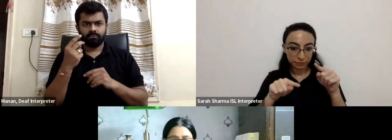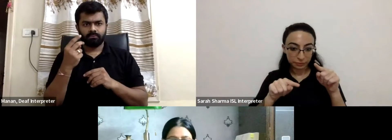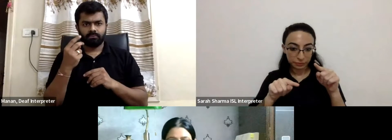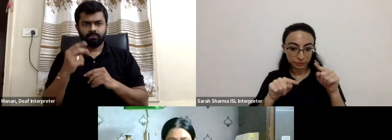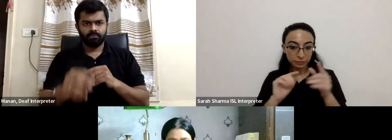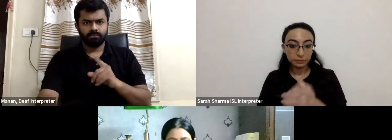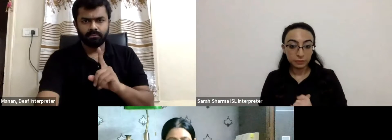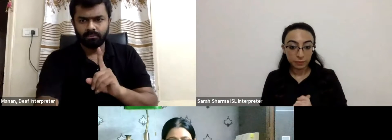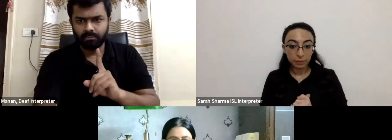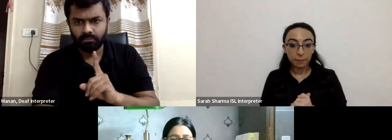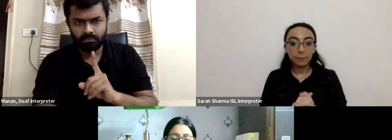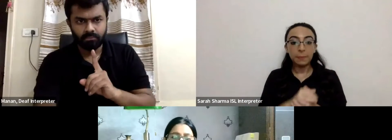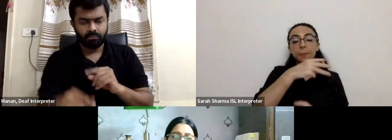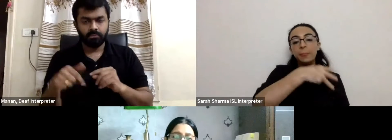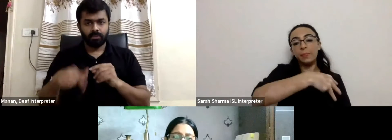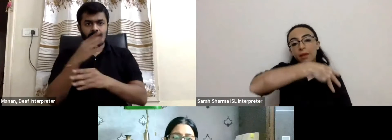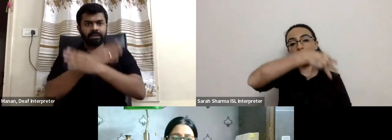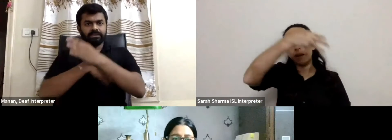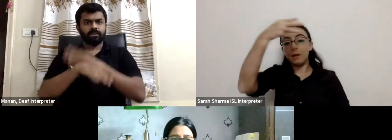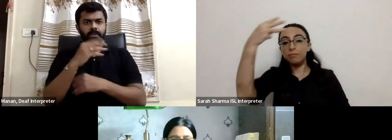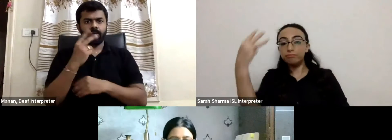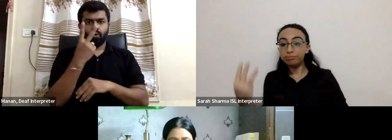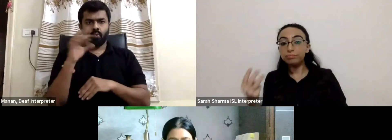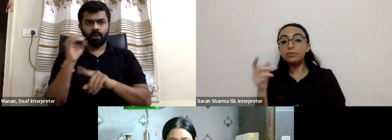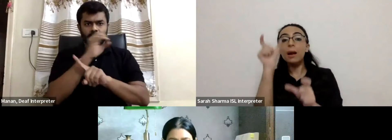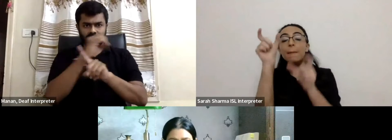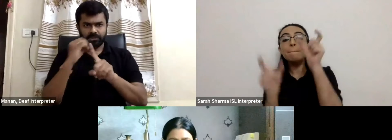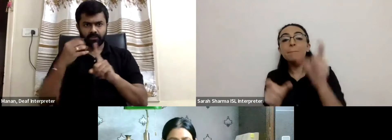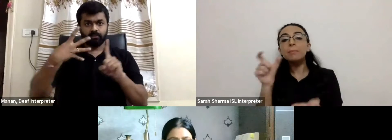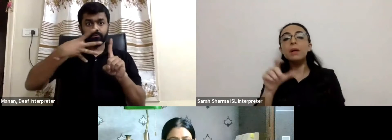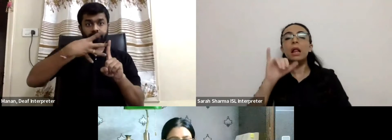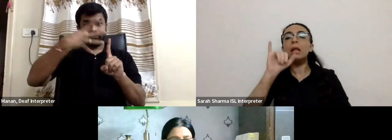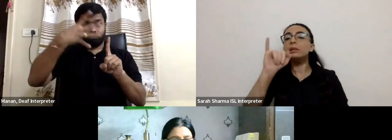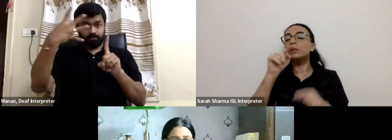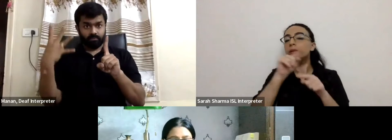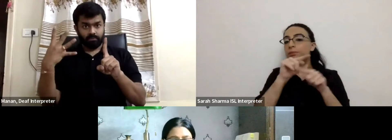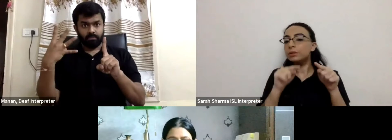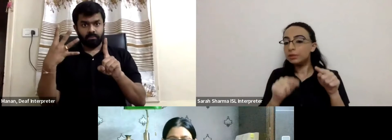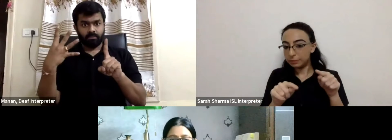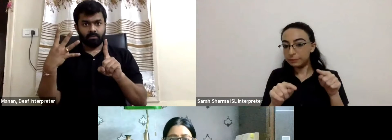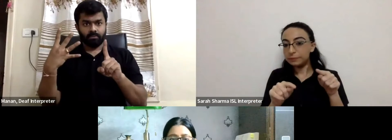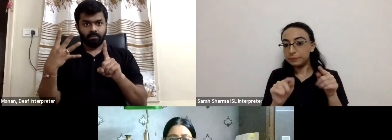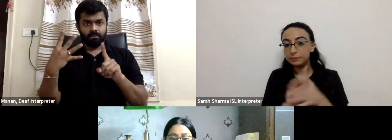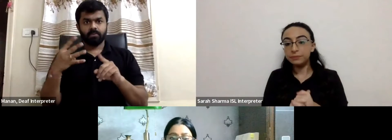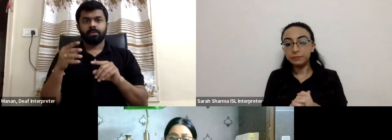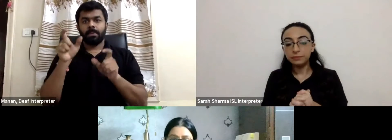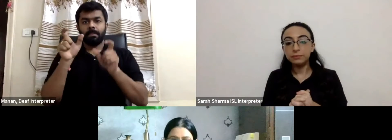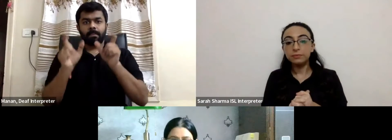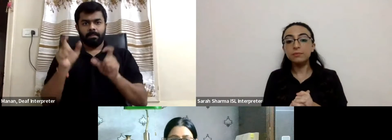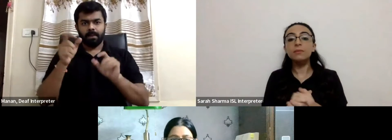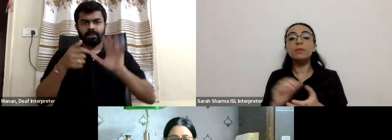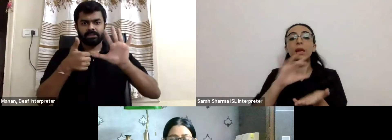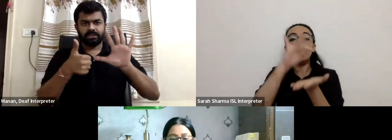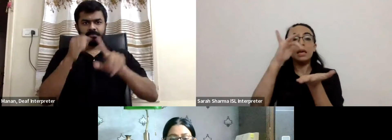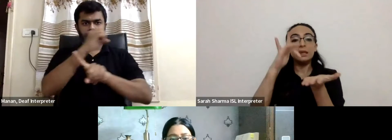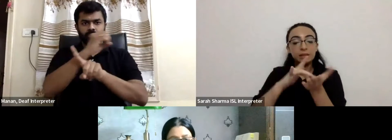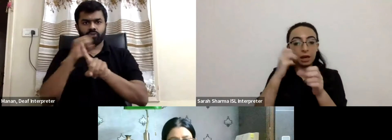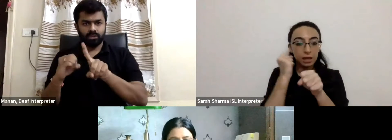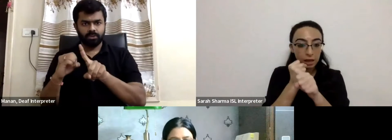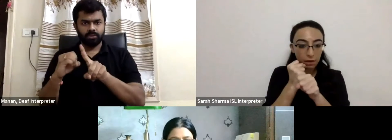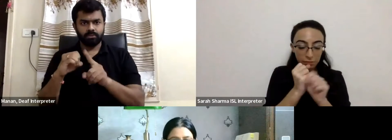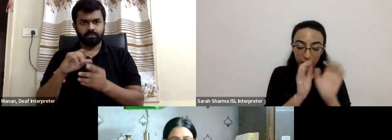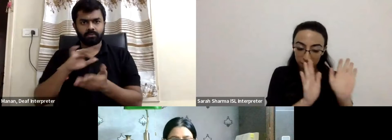approximately 2.6%, and there are multiple stakeholders. There is a central government, there is a state government, there